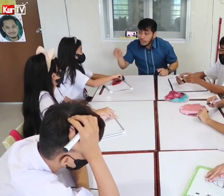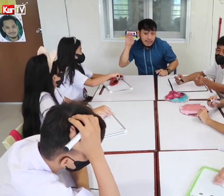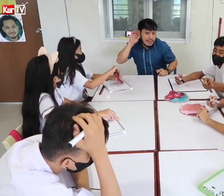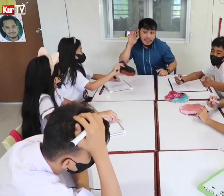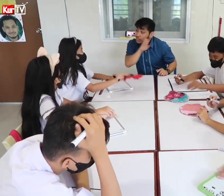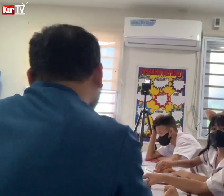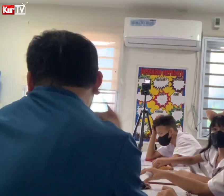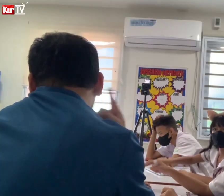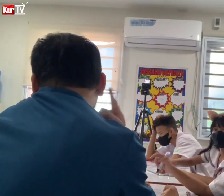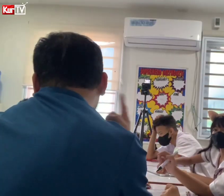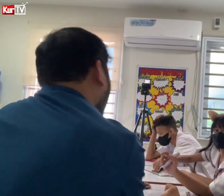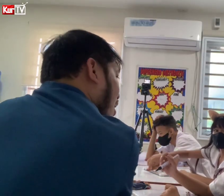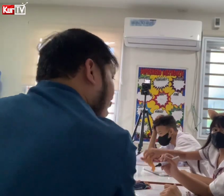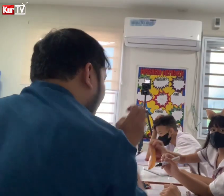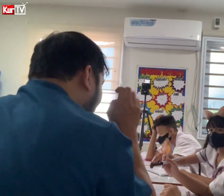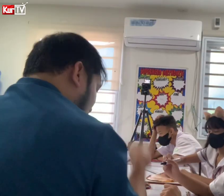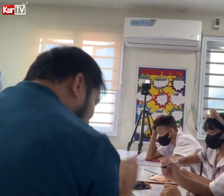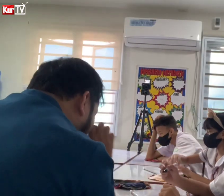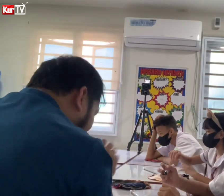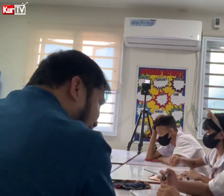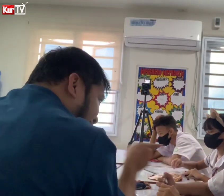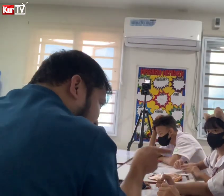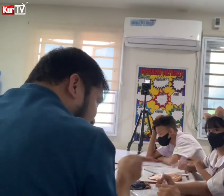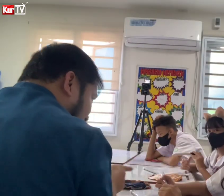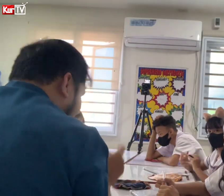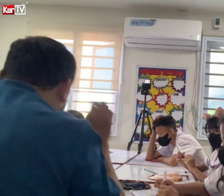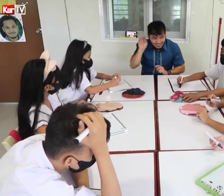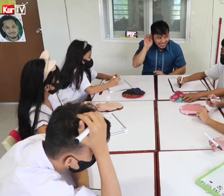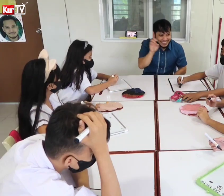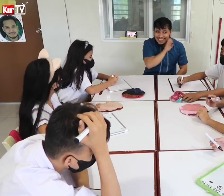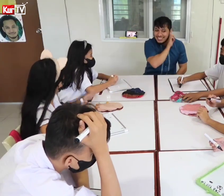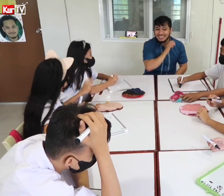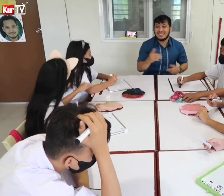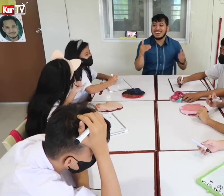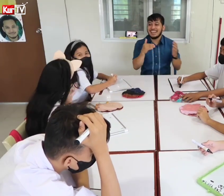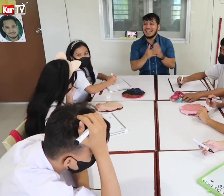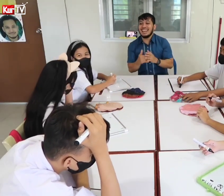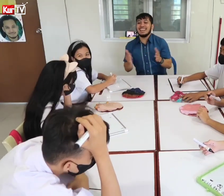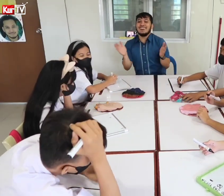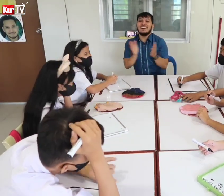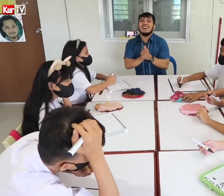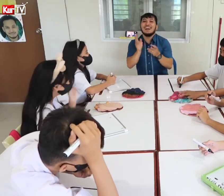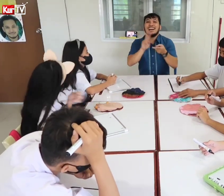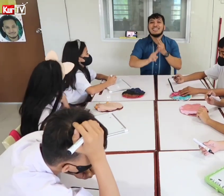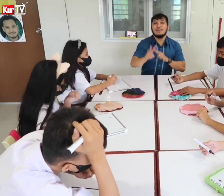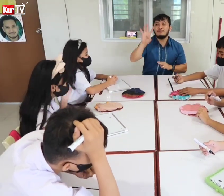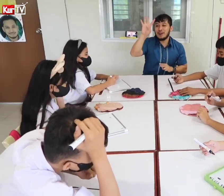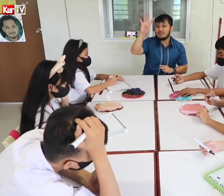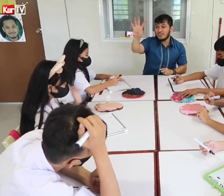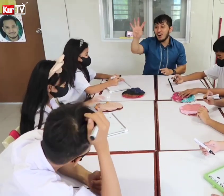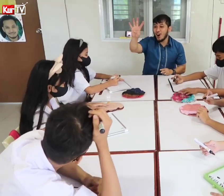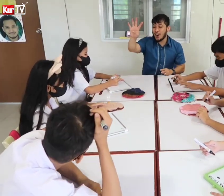Uy, ears. Bakit ay ka? Ears. O, again. O, number four.